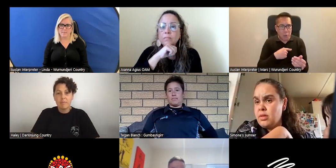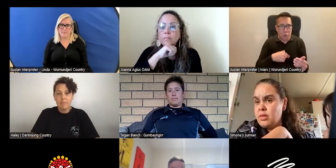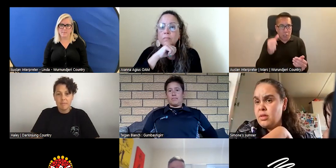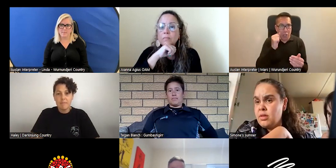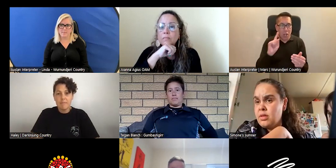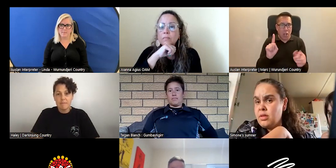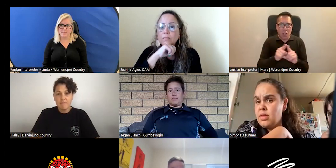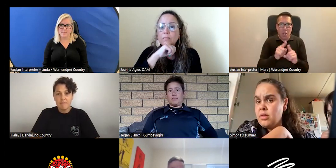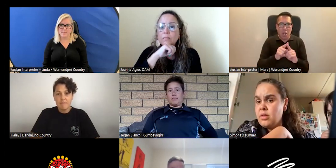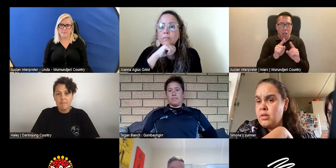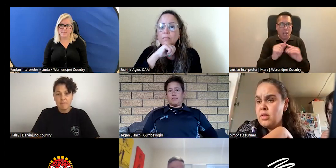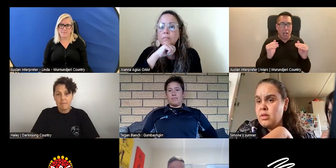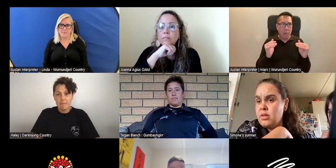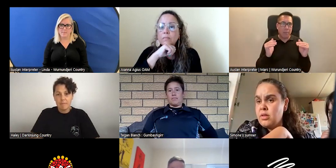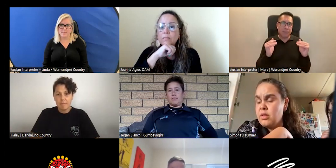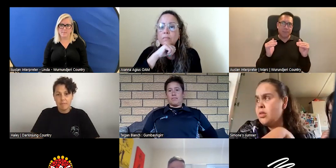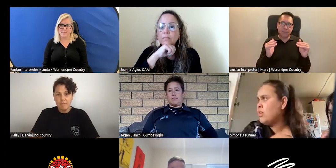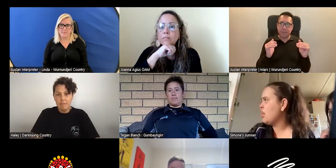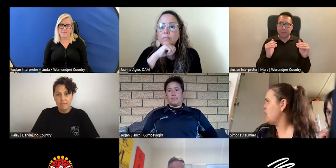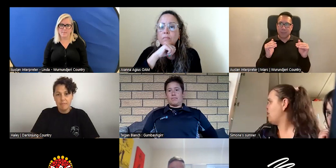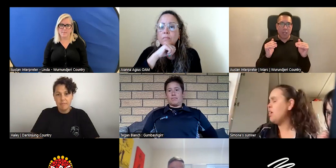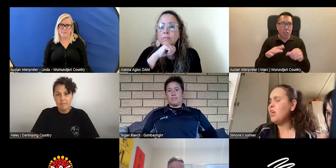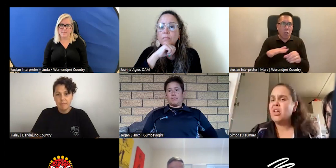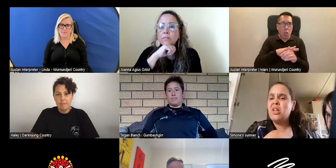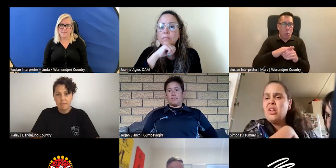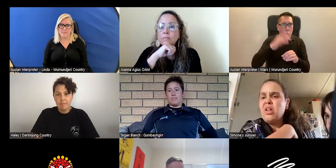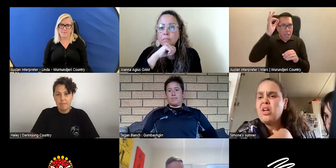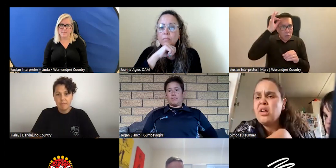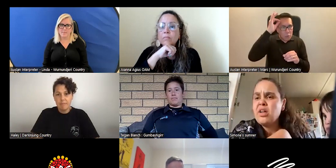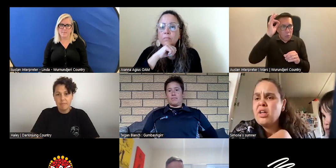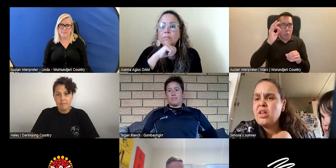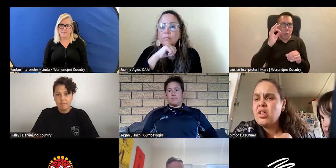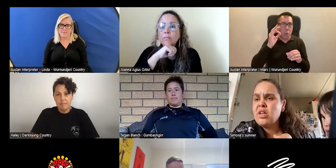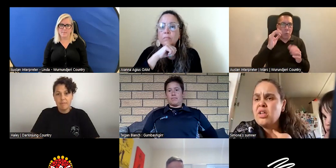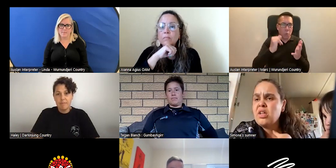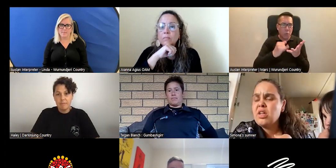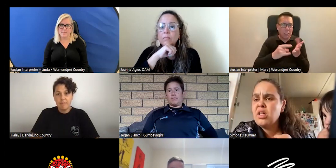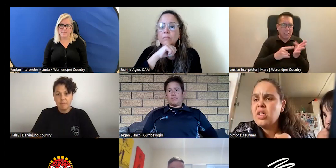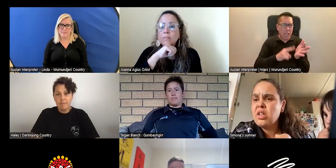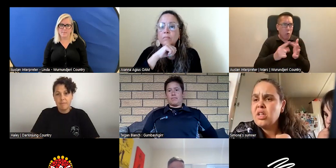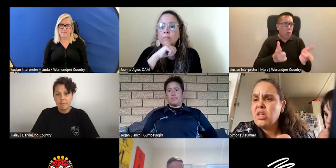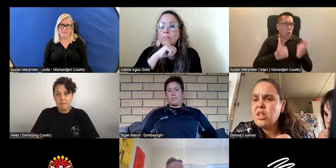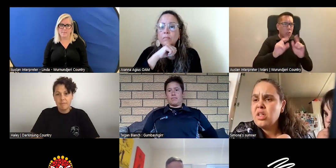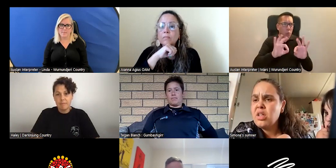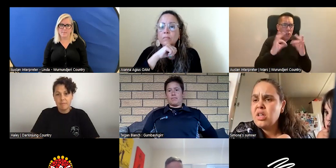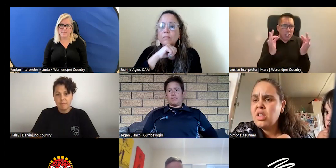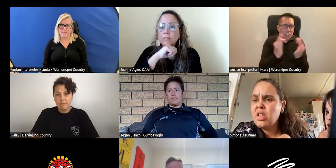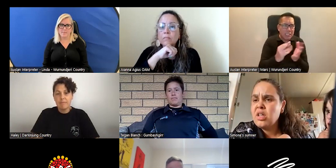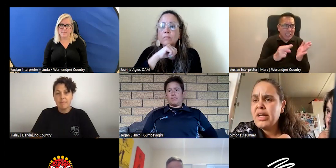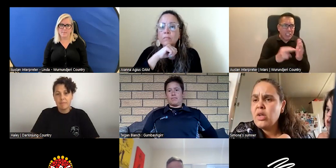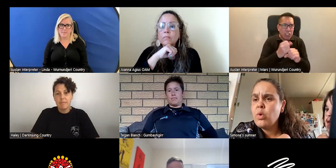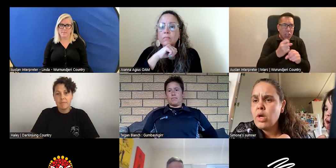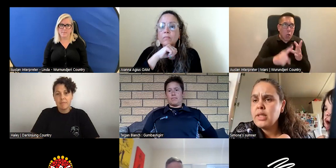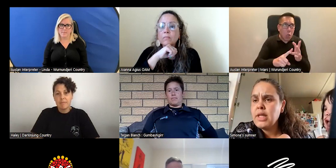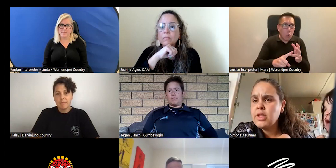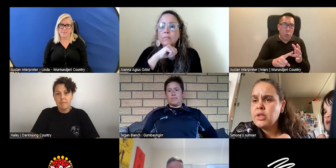at the higher end of local council, with state authority organisations, with the NGO sector,